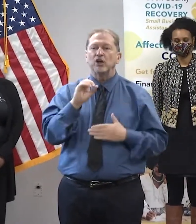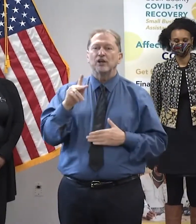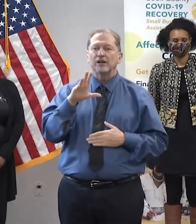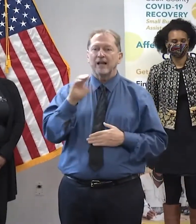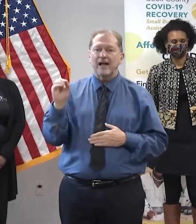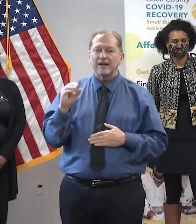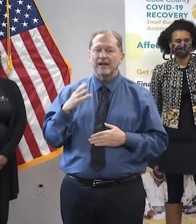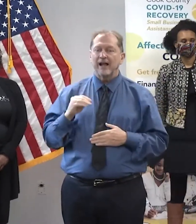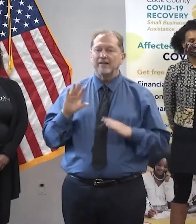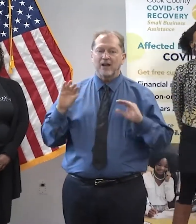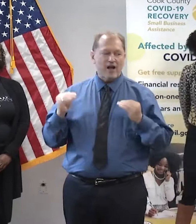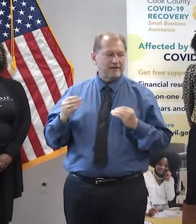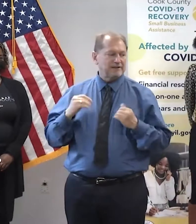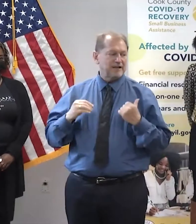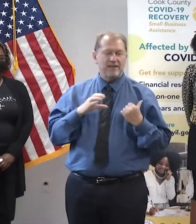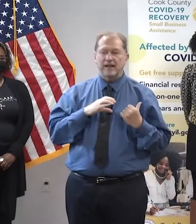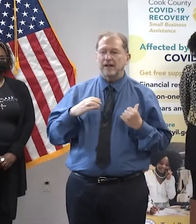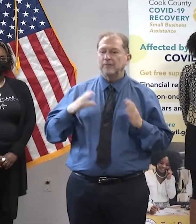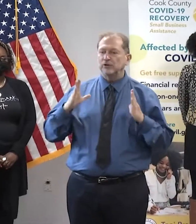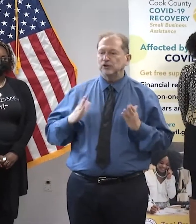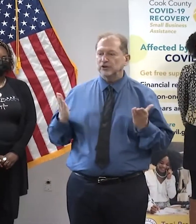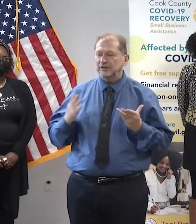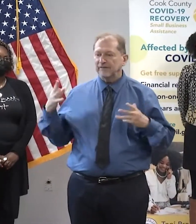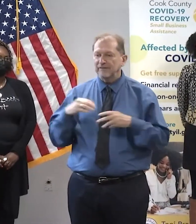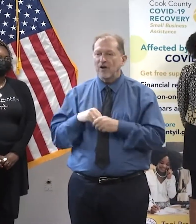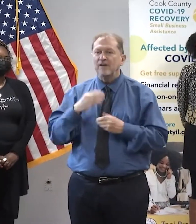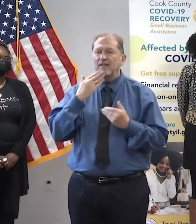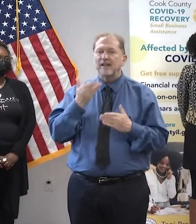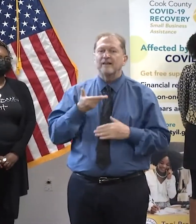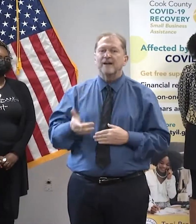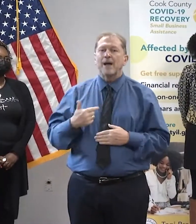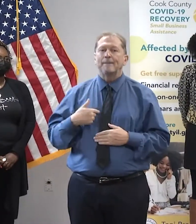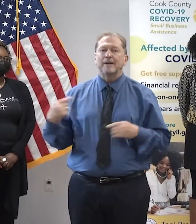and commissioners involved. Thanks for having me here.